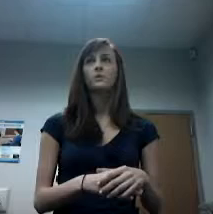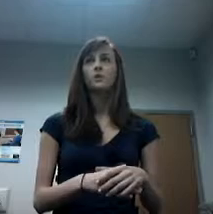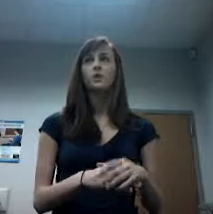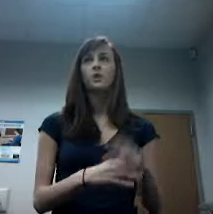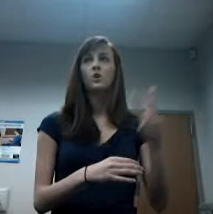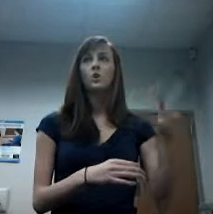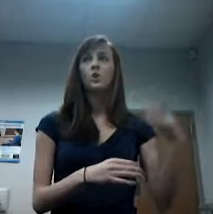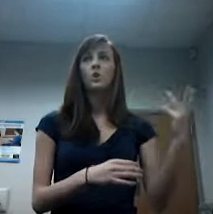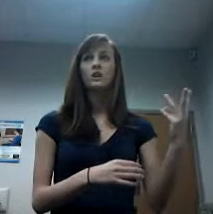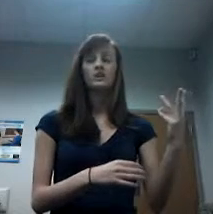sent Henry Knox